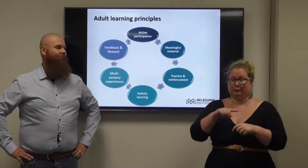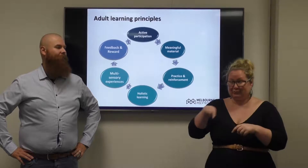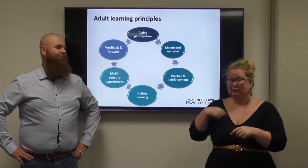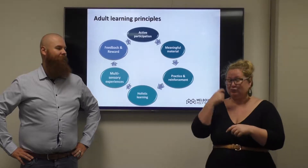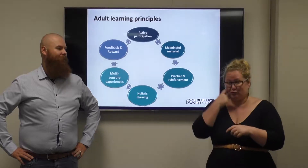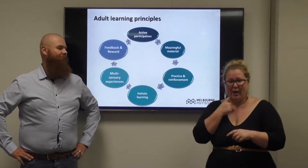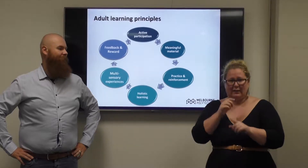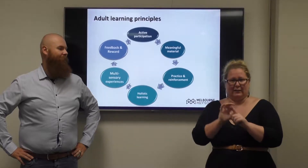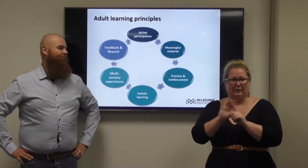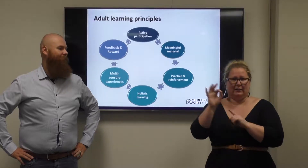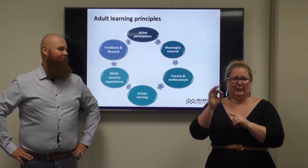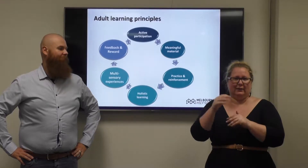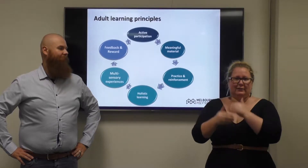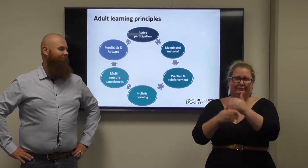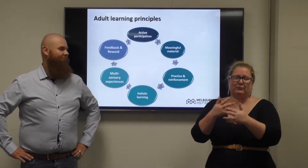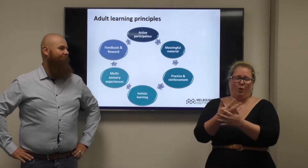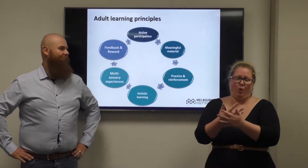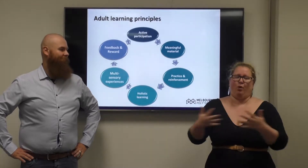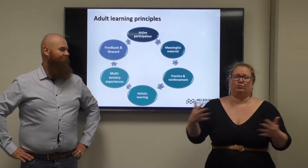because that's something that needs to be developed and improved.